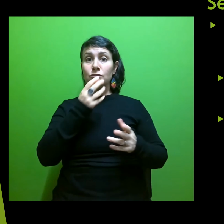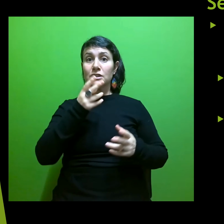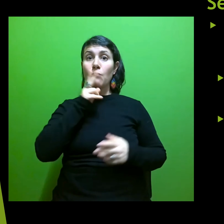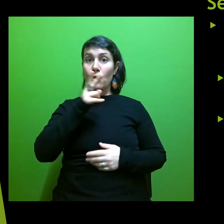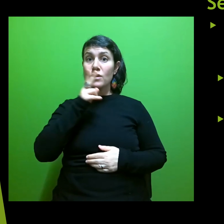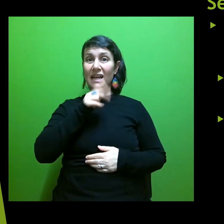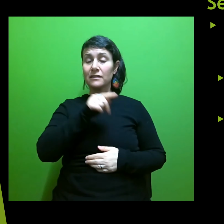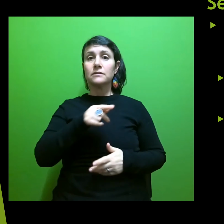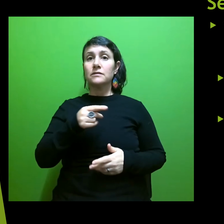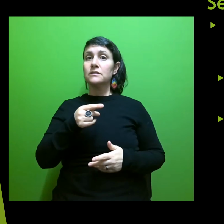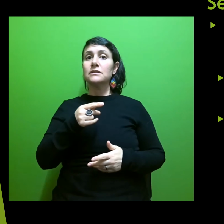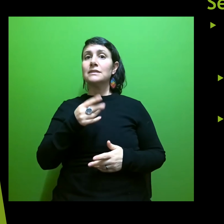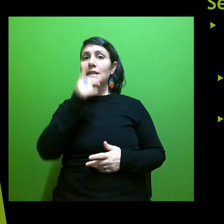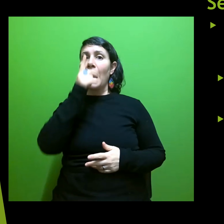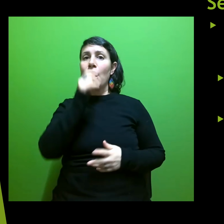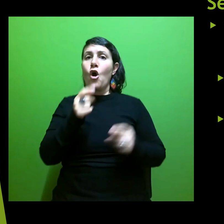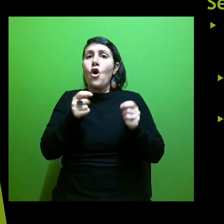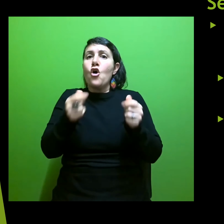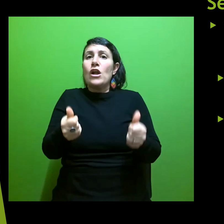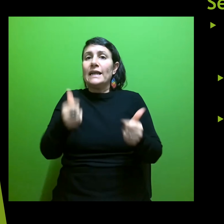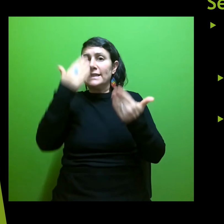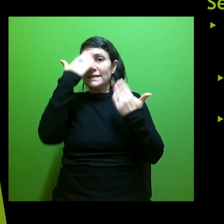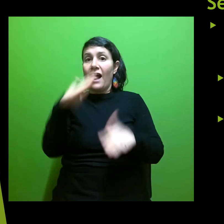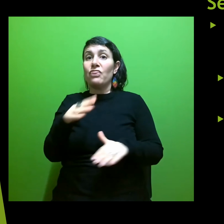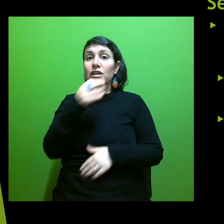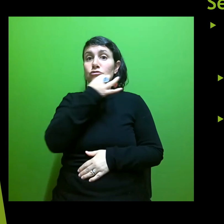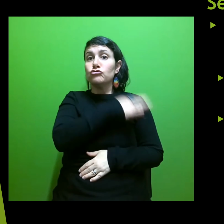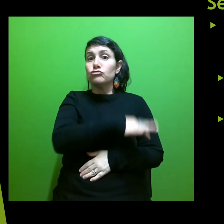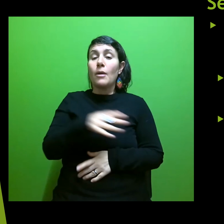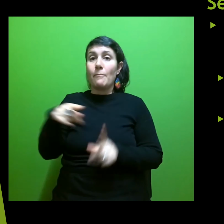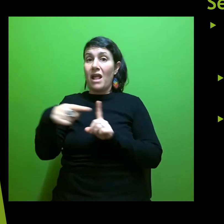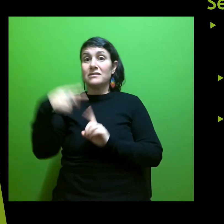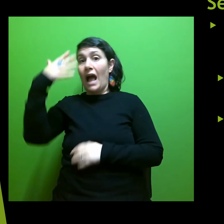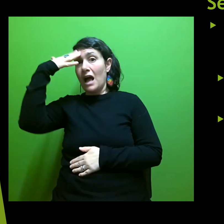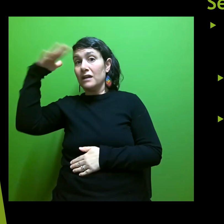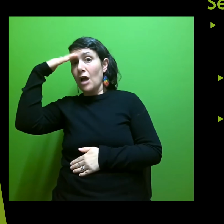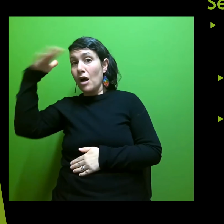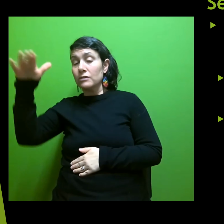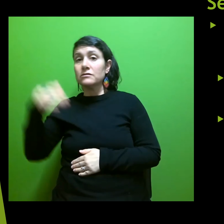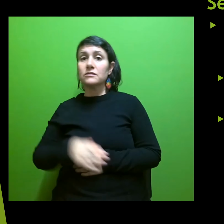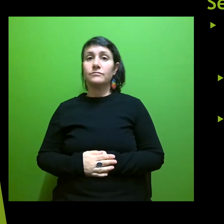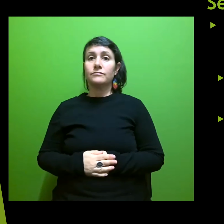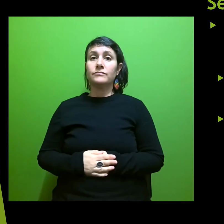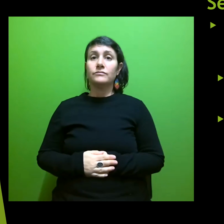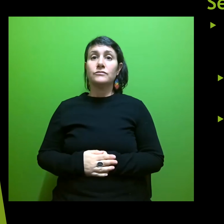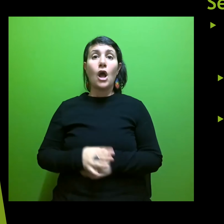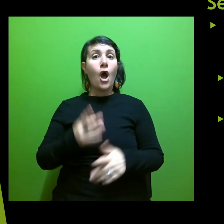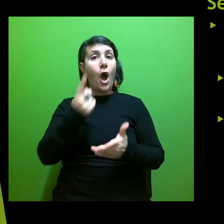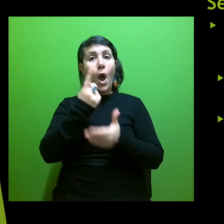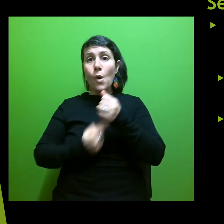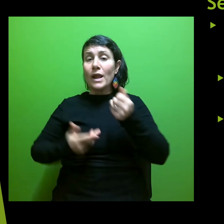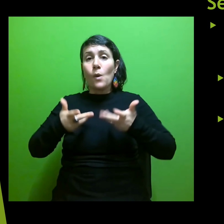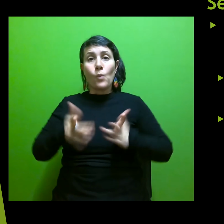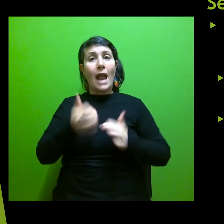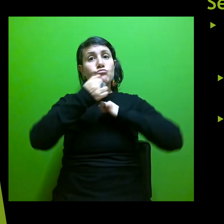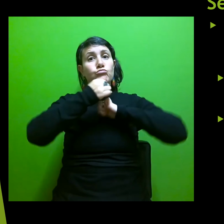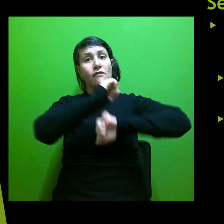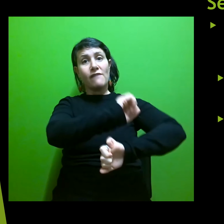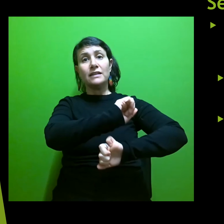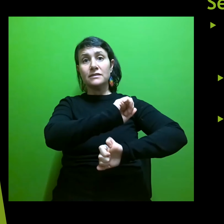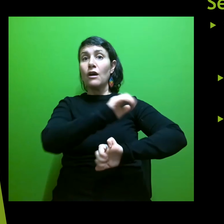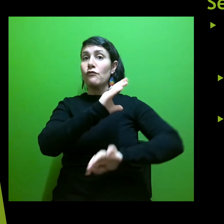problems in children and adults. A fully smoke-free environment is the only way to prevent non-smokers from the